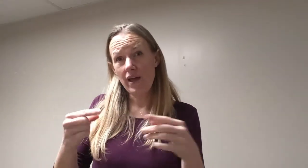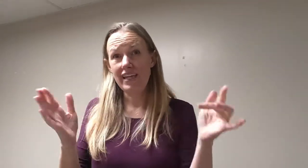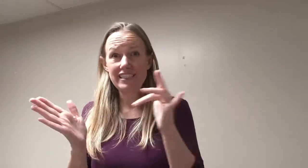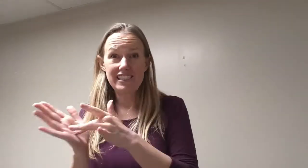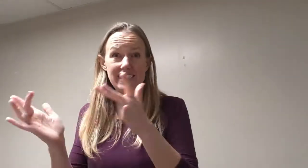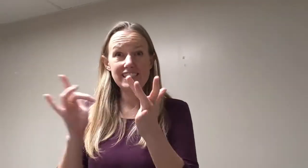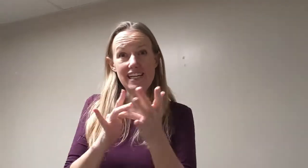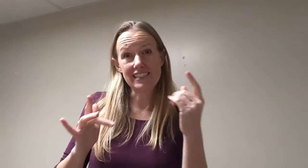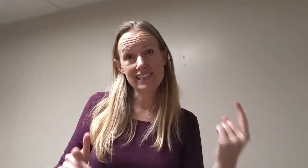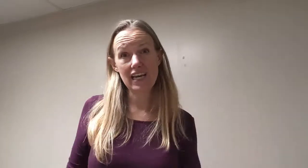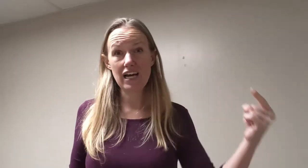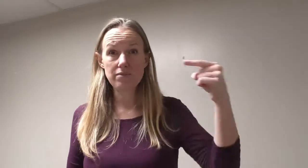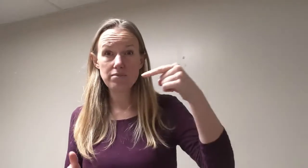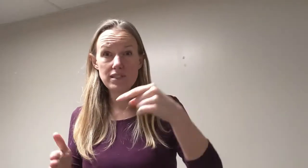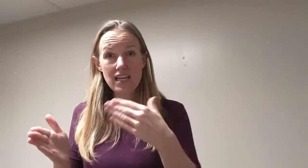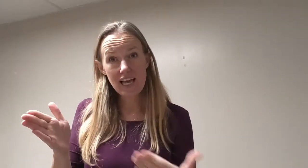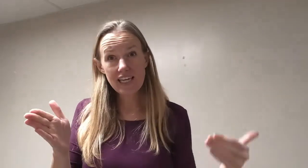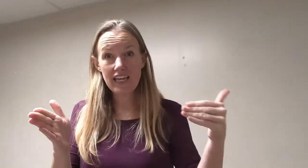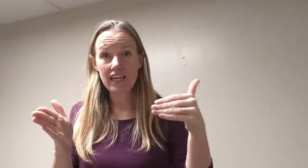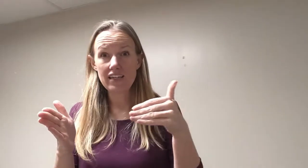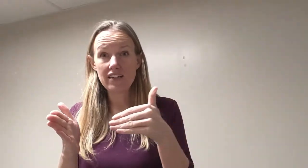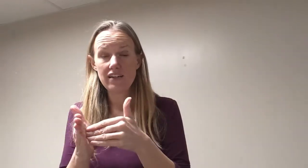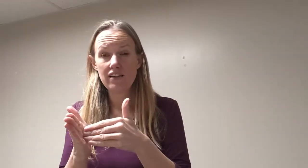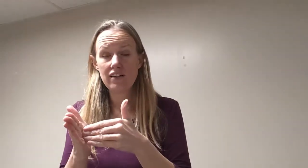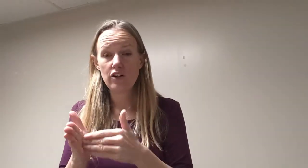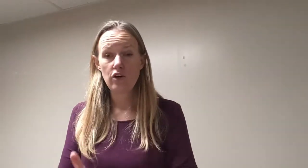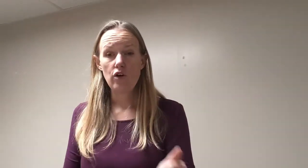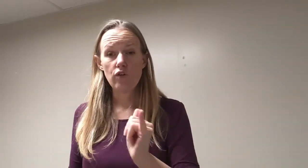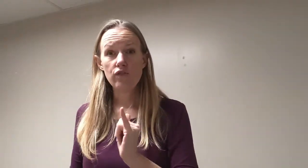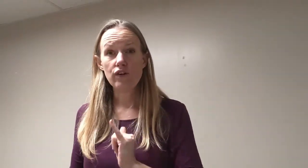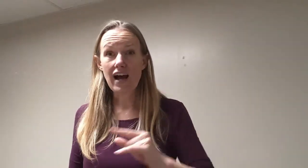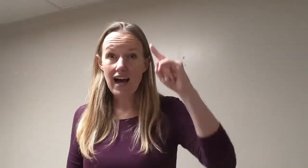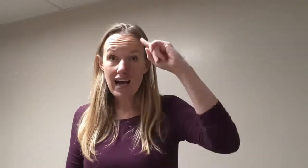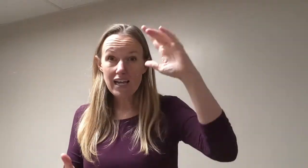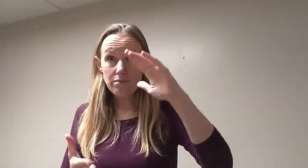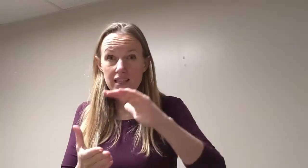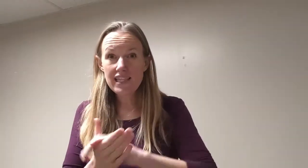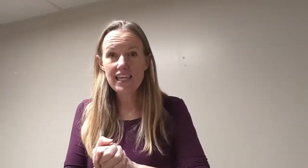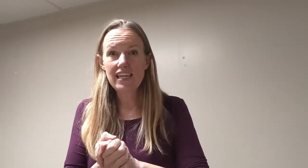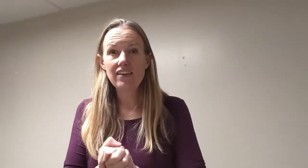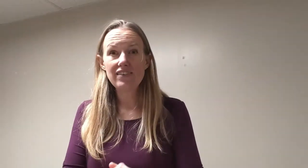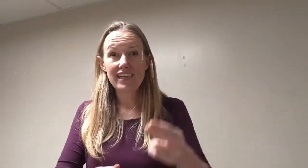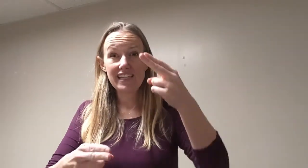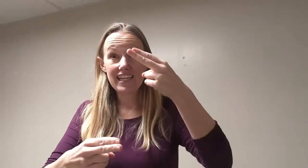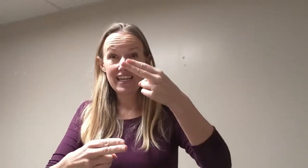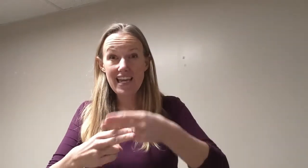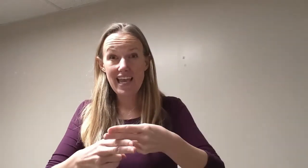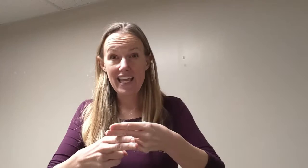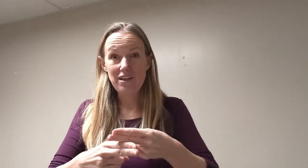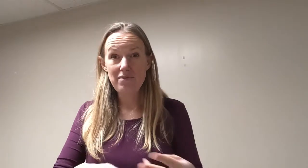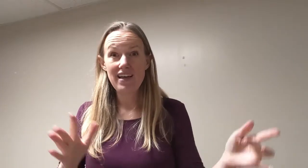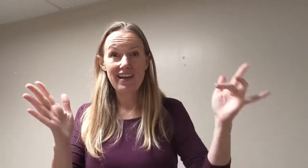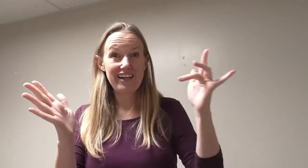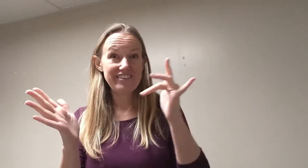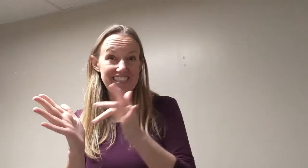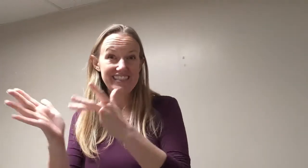when Jesus comes again. For I believe in the name of